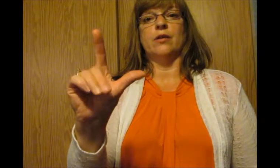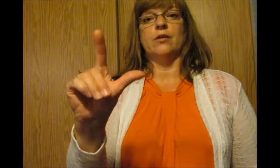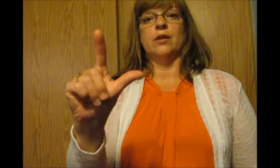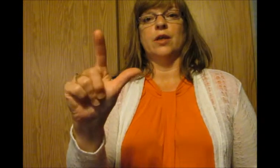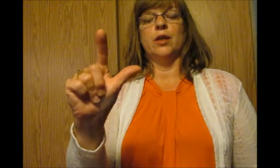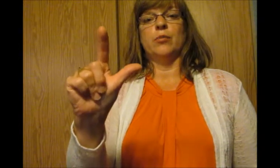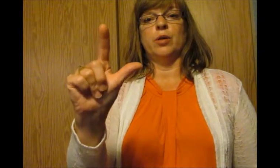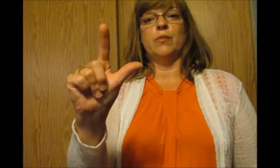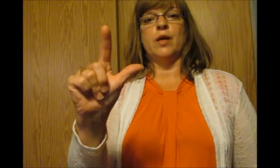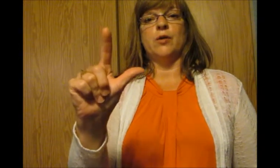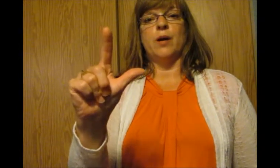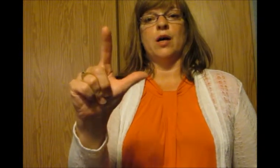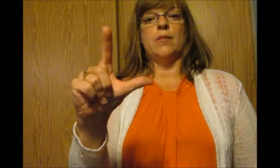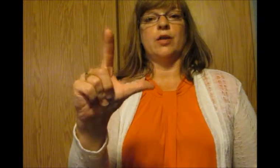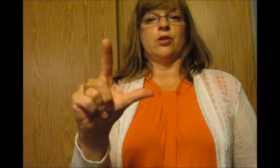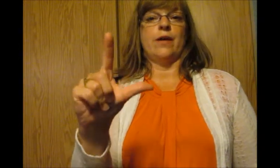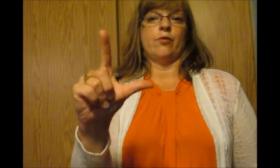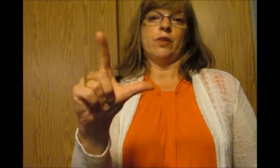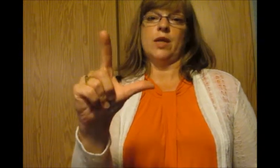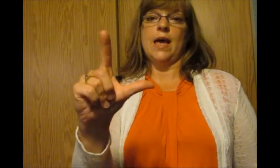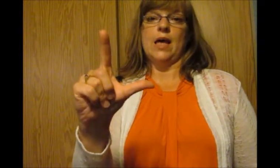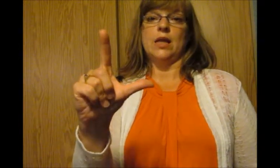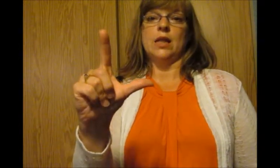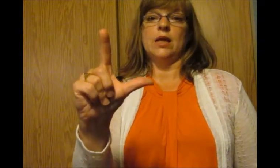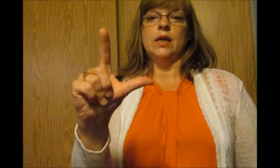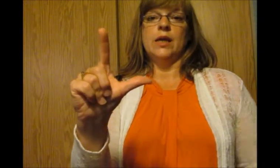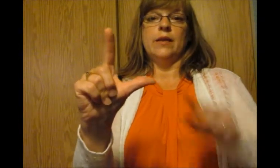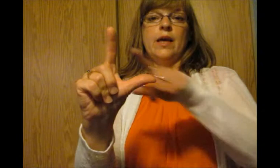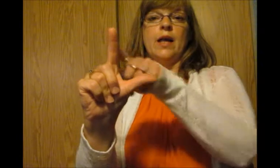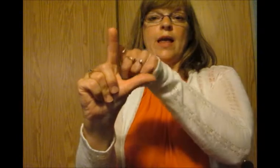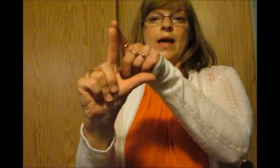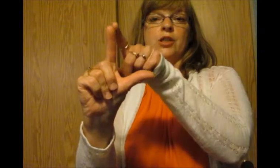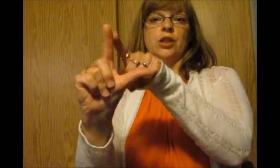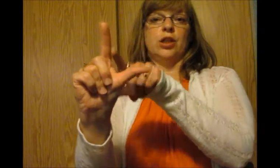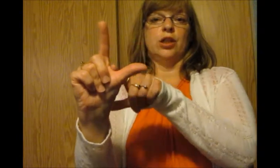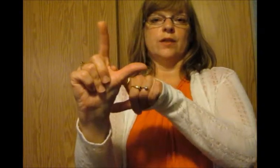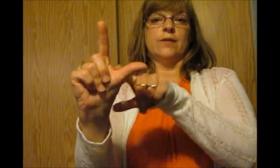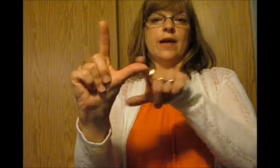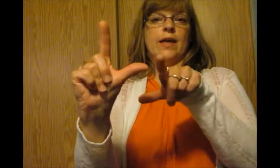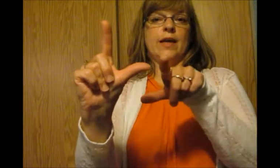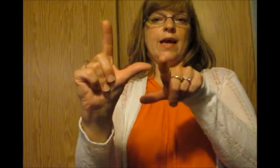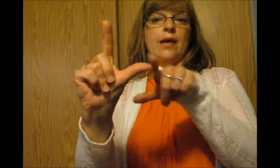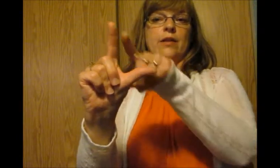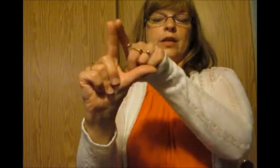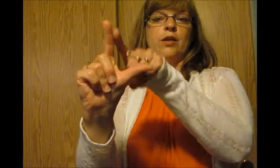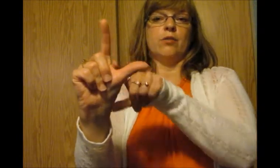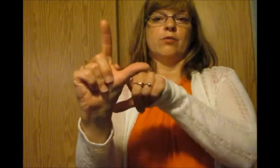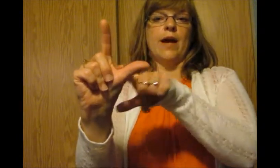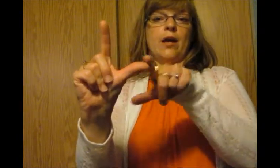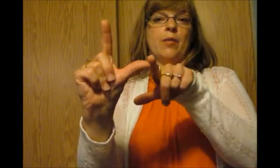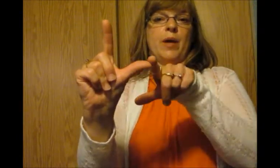fingers, put them on your palm, and you're left with an L. The L actually looks like an L that you would write on